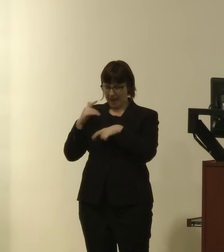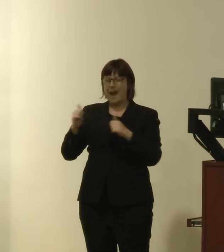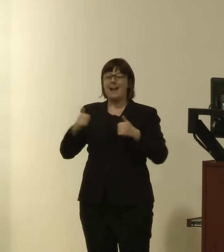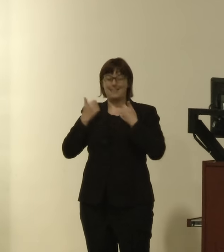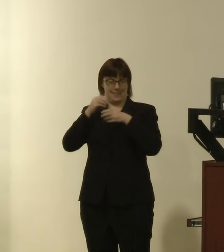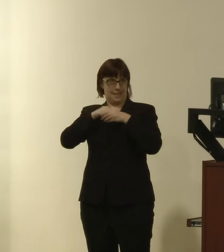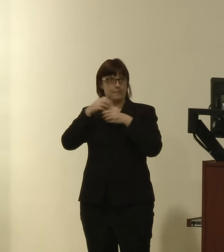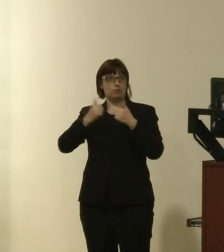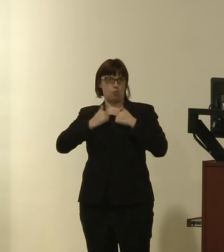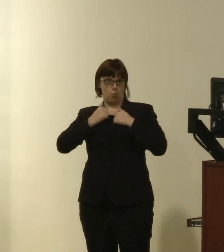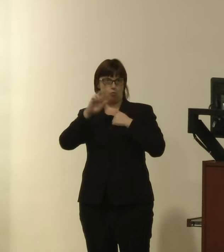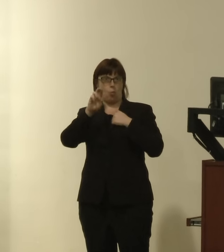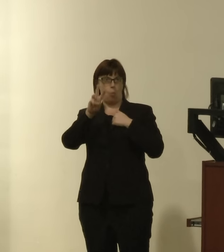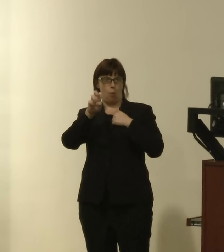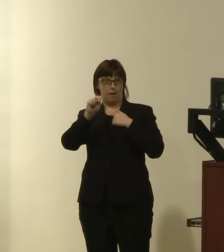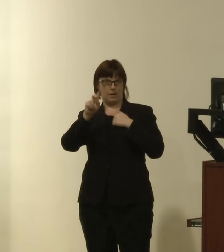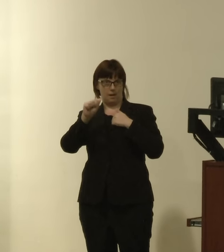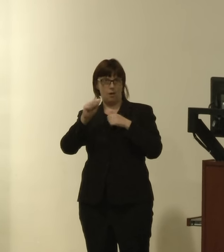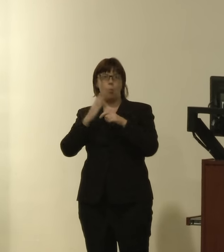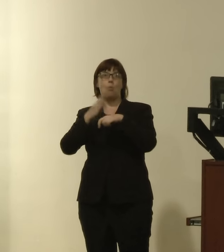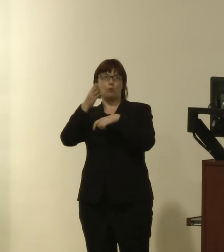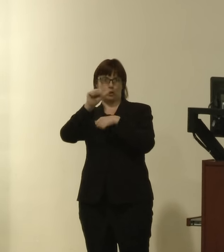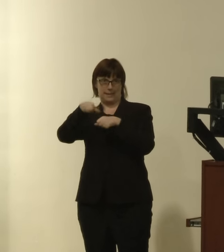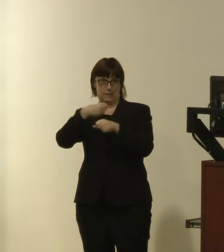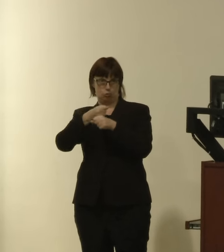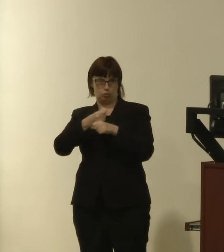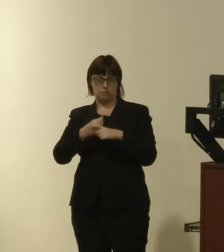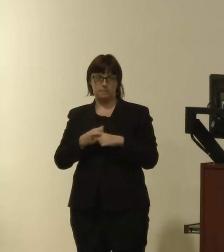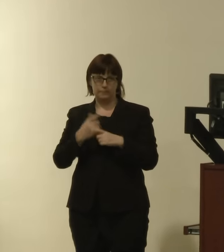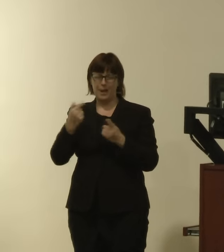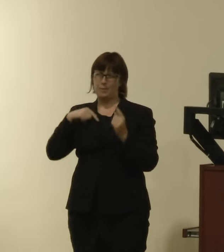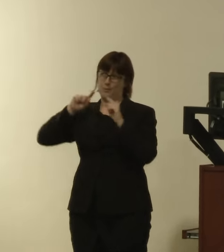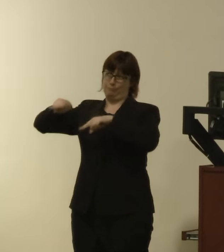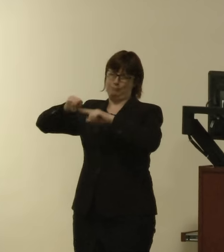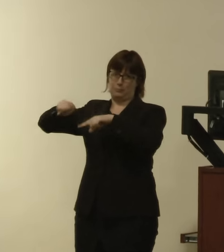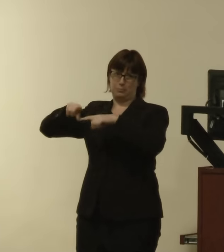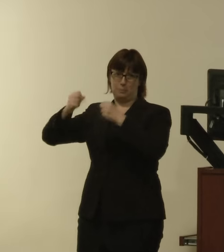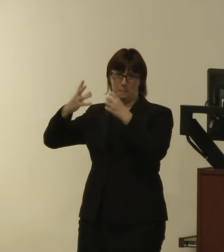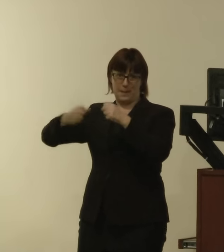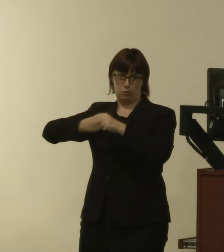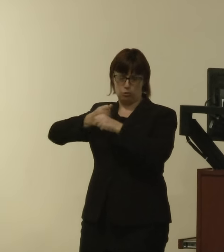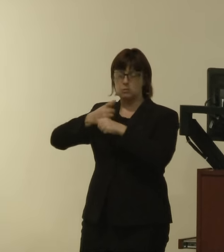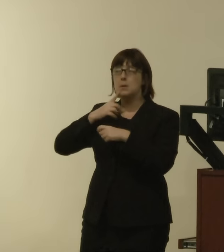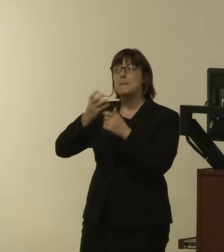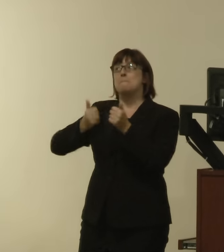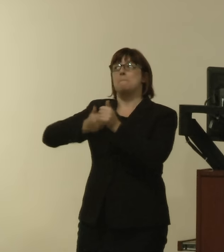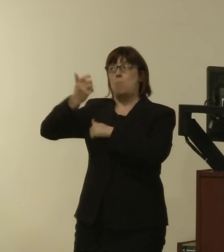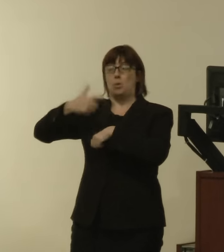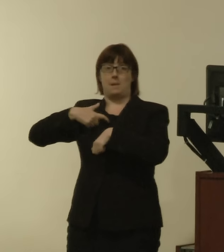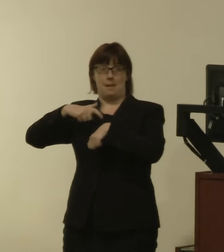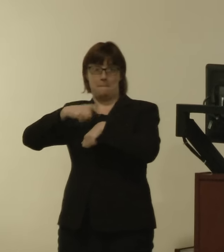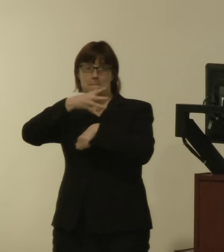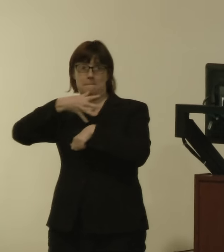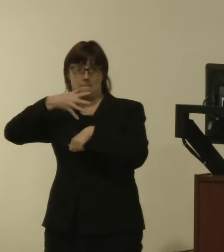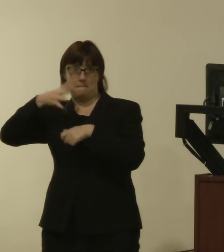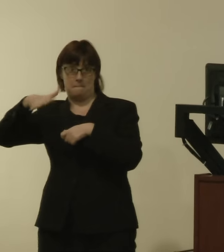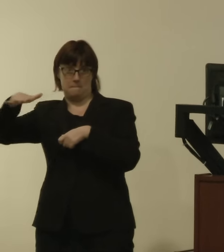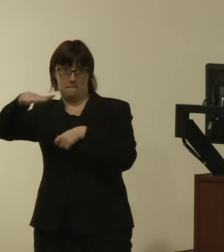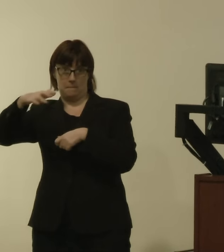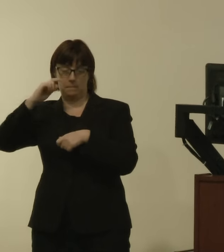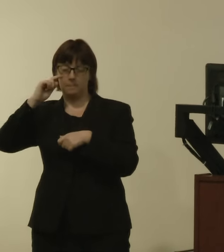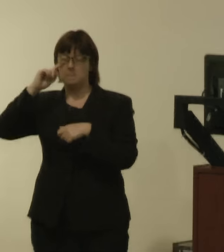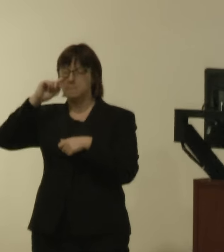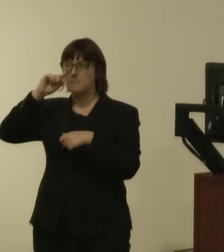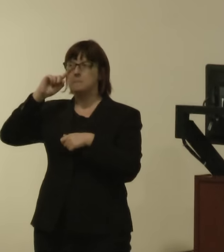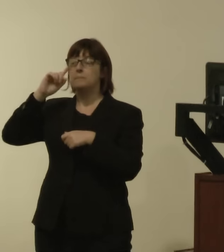mostly spent most of my time, and I've been going there for a long time, spent most of my time in rural areas. Let me tell you, when you're in